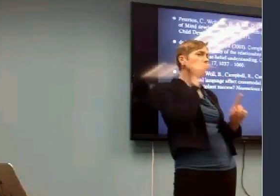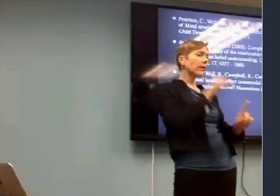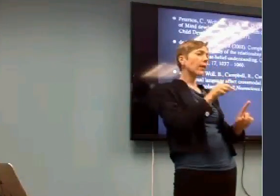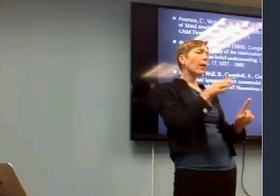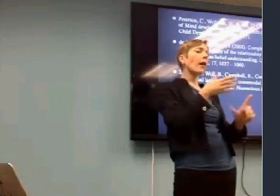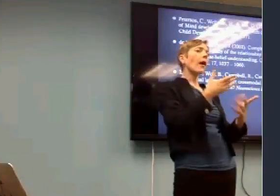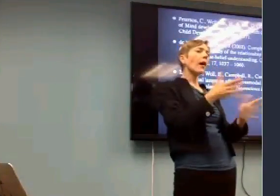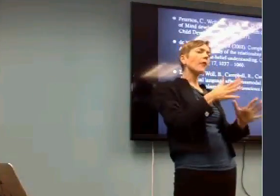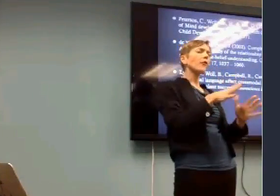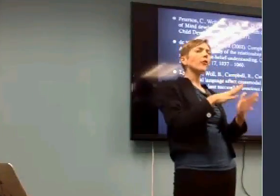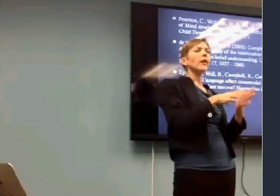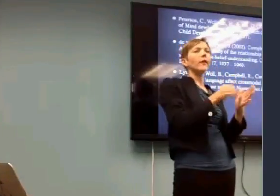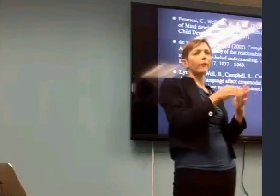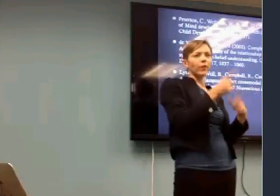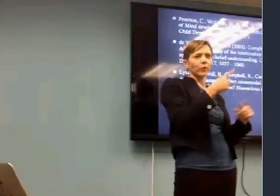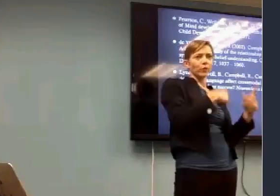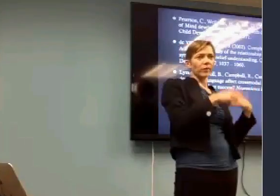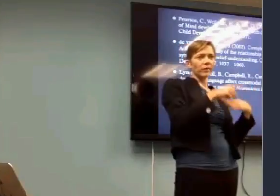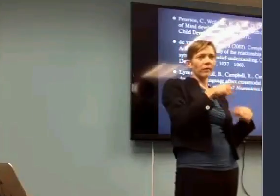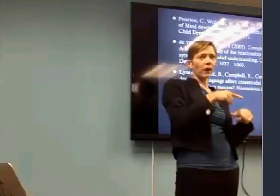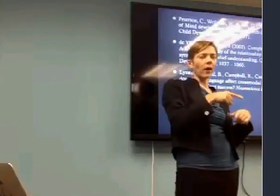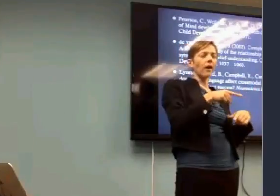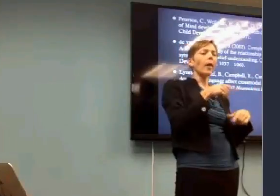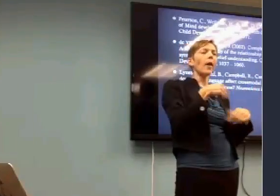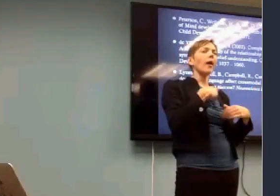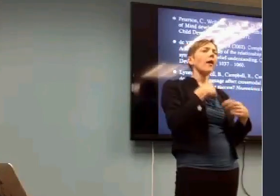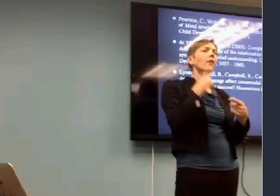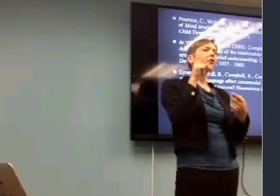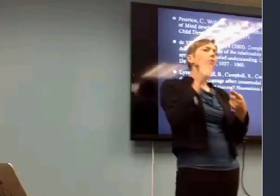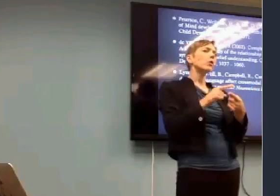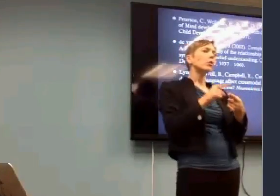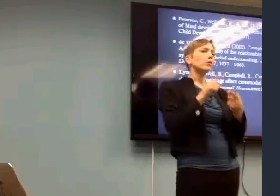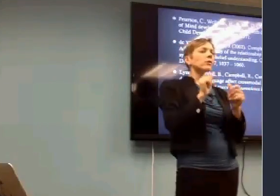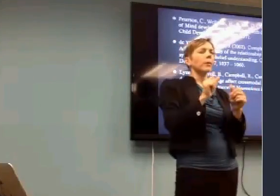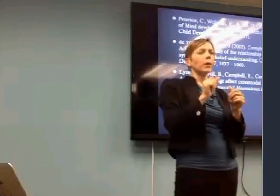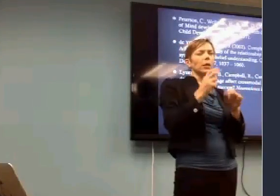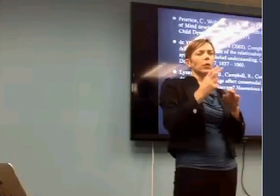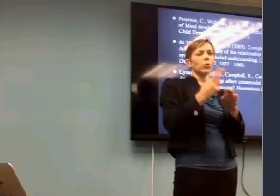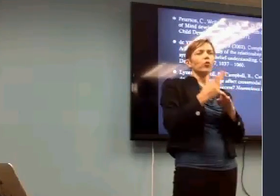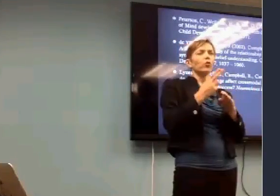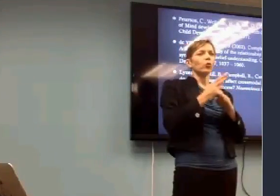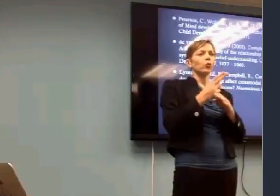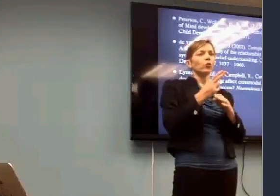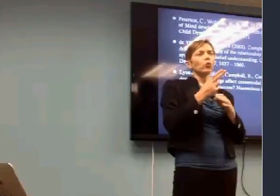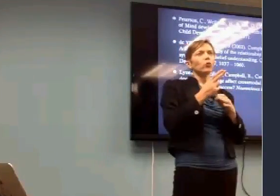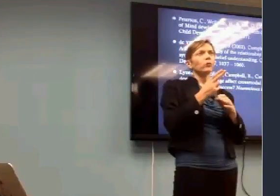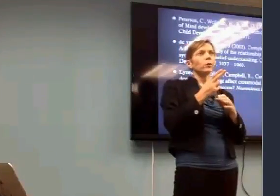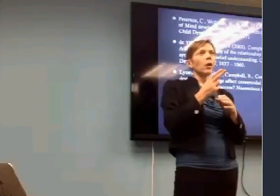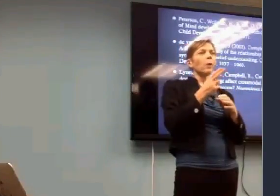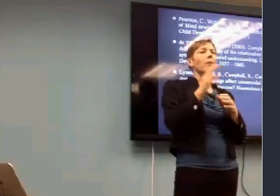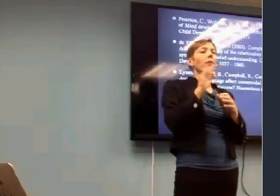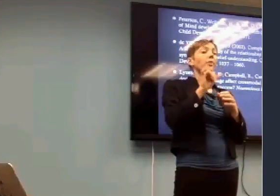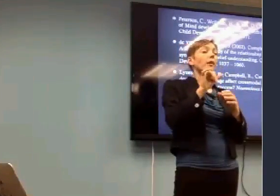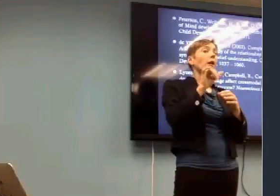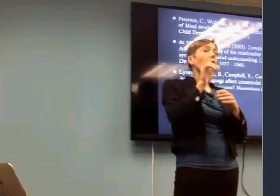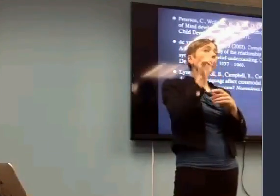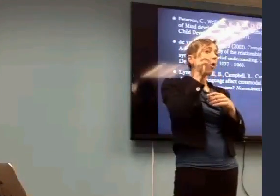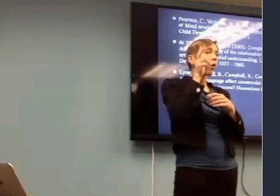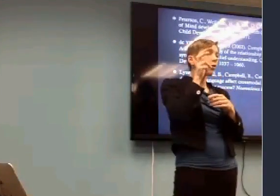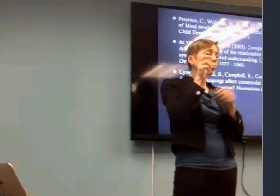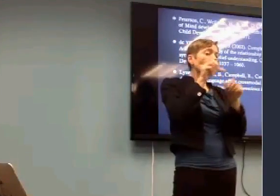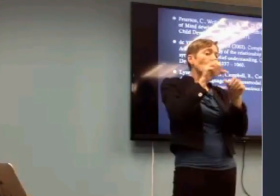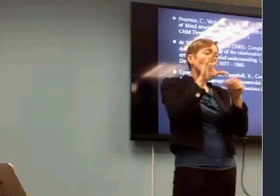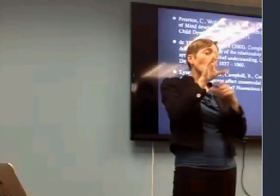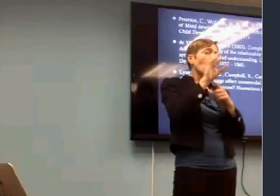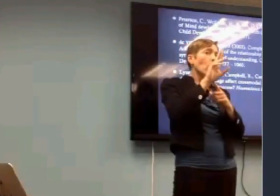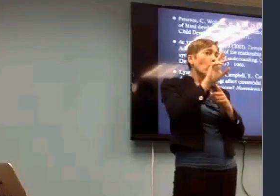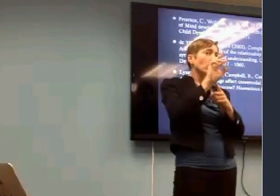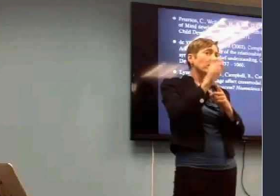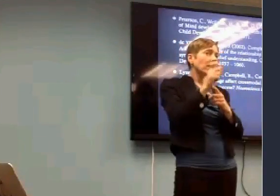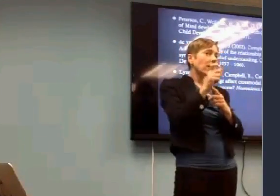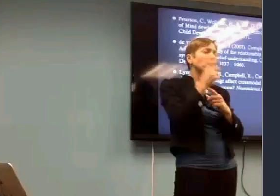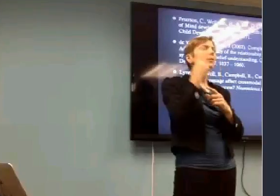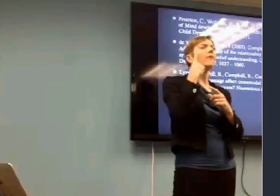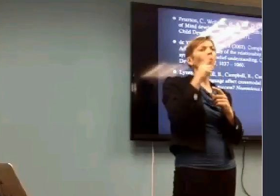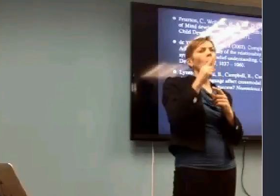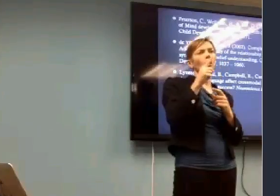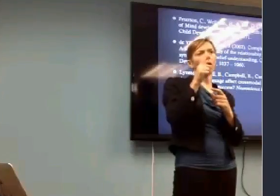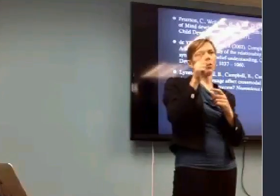who are implanted and have already learned sign language have reduced ability to use the auditory